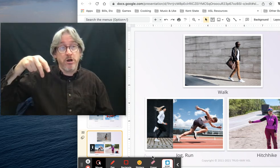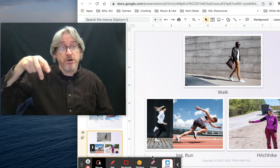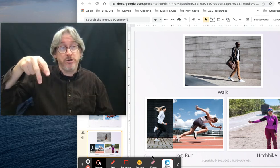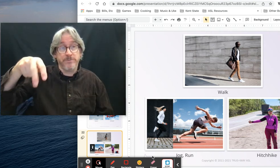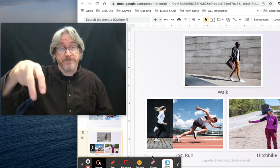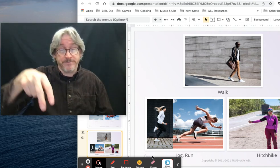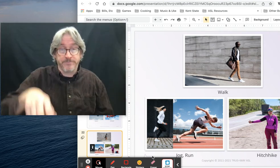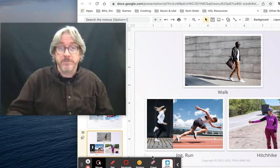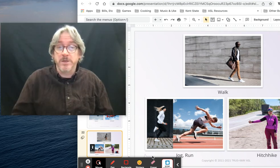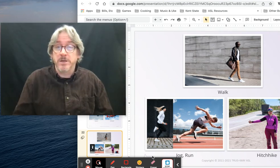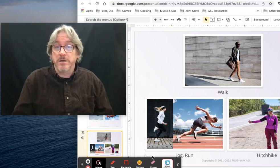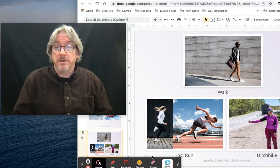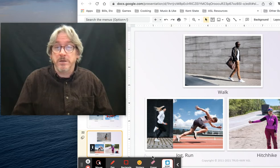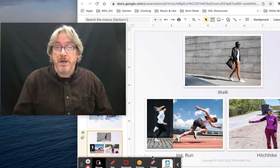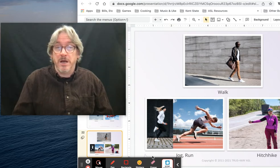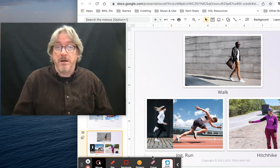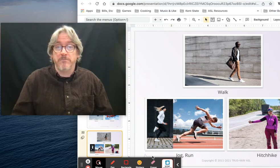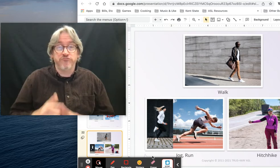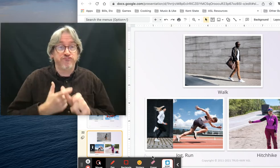walk.